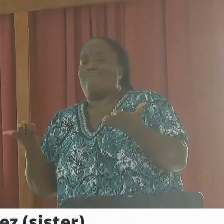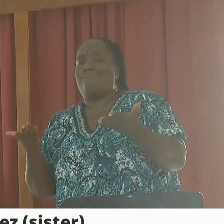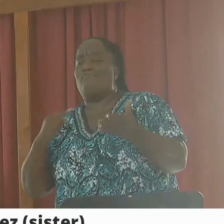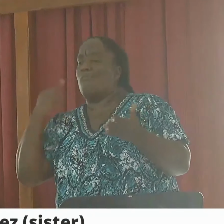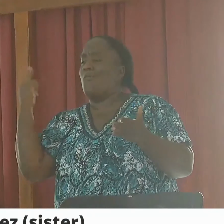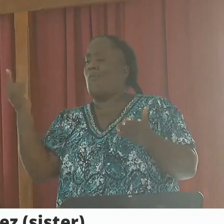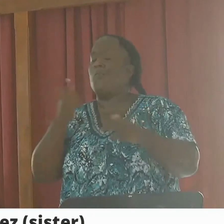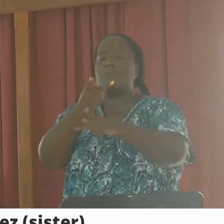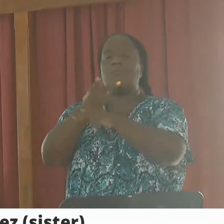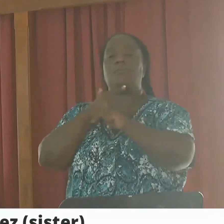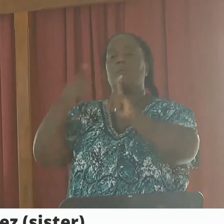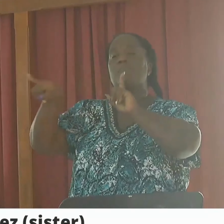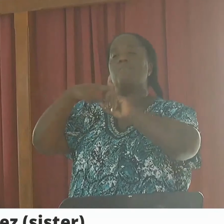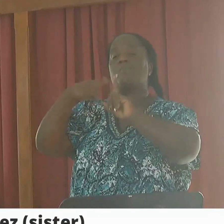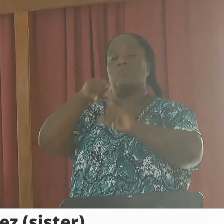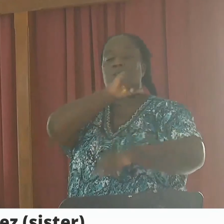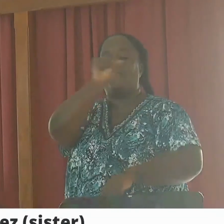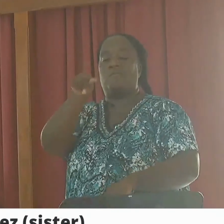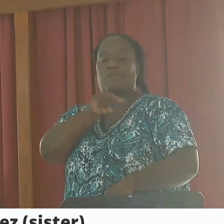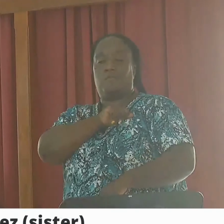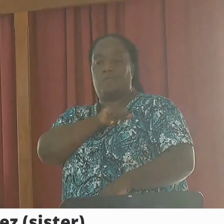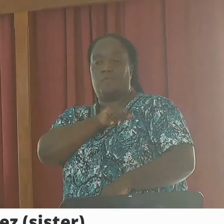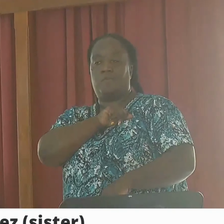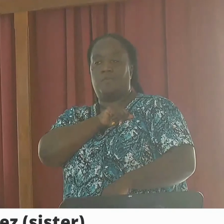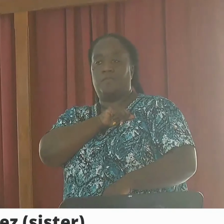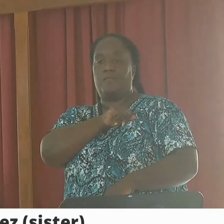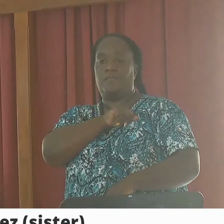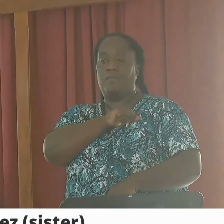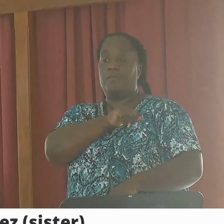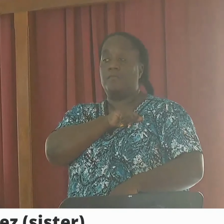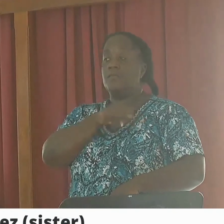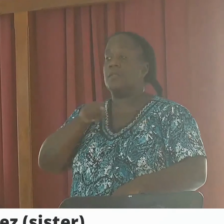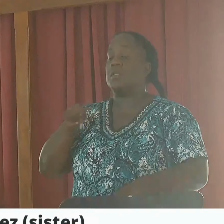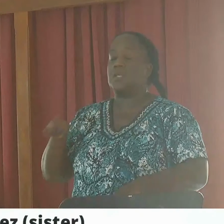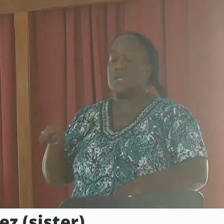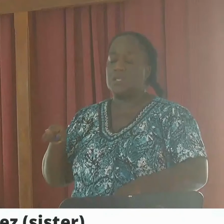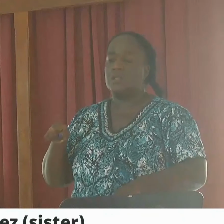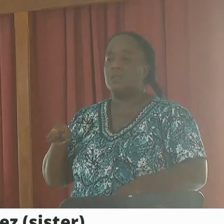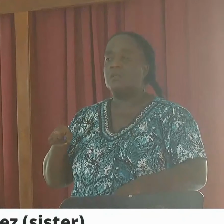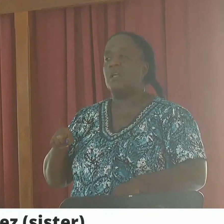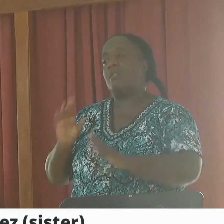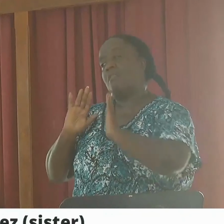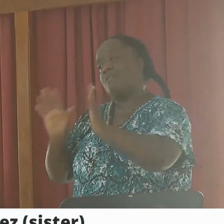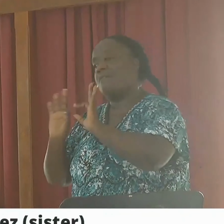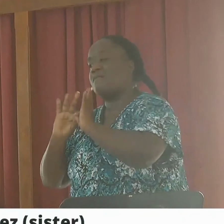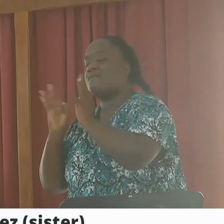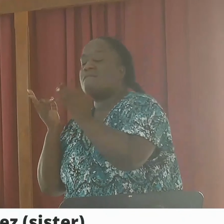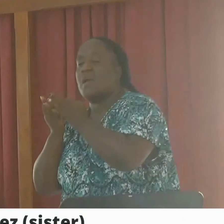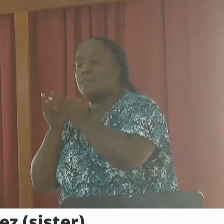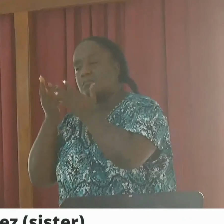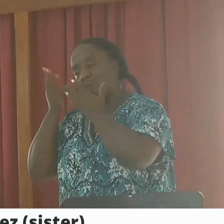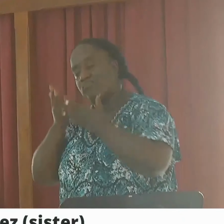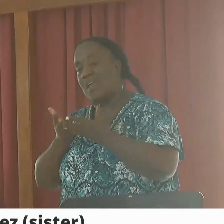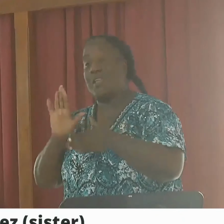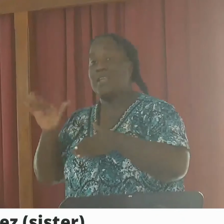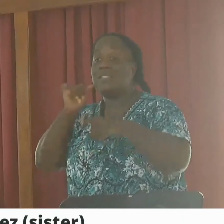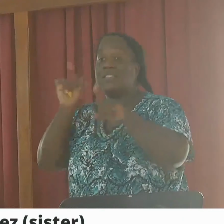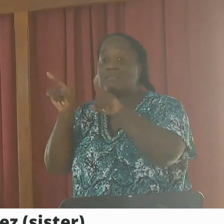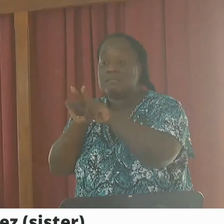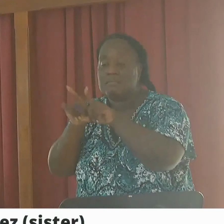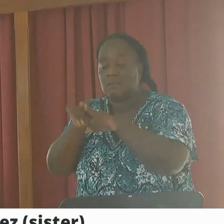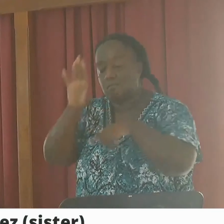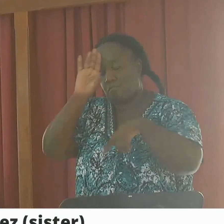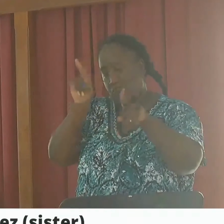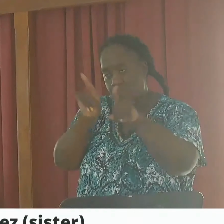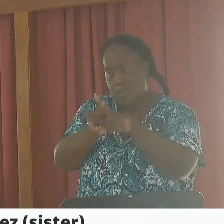always kept a positive attitude. He lived to mourn his sisters,